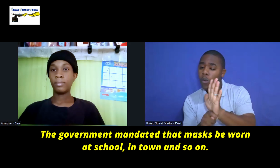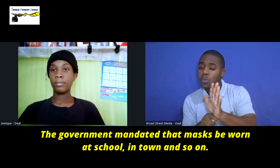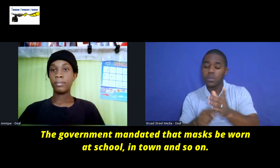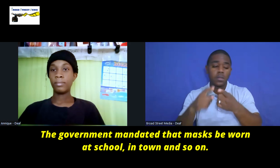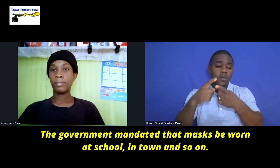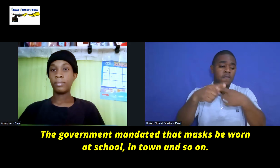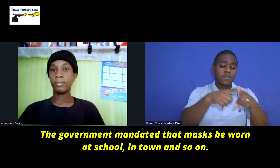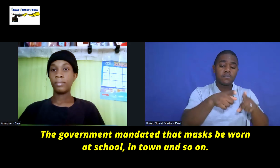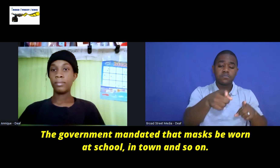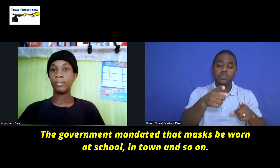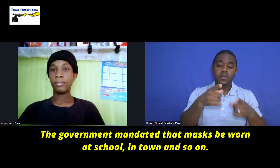on.